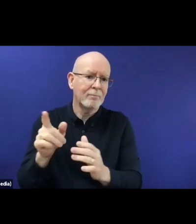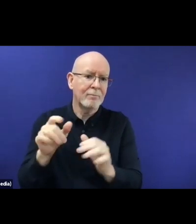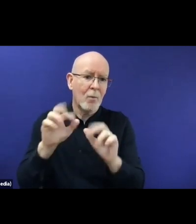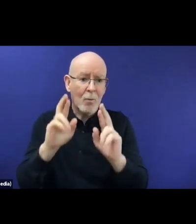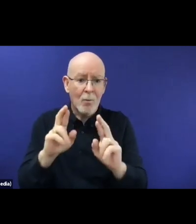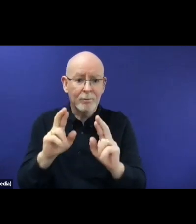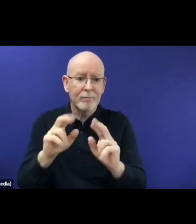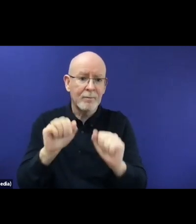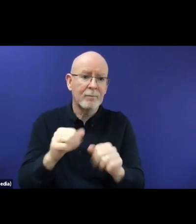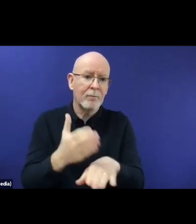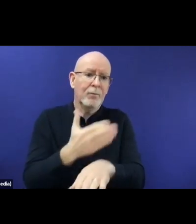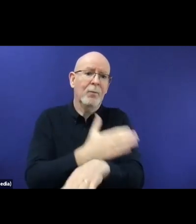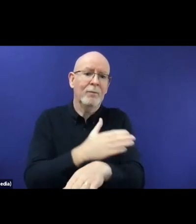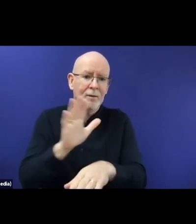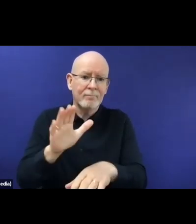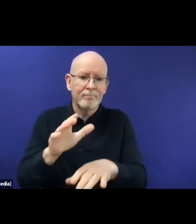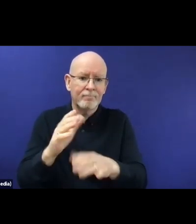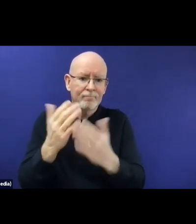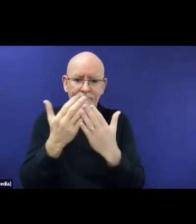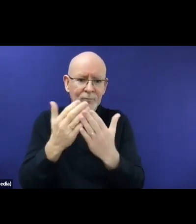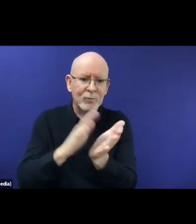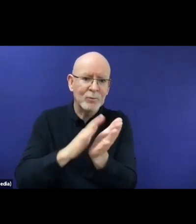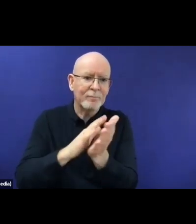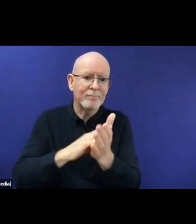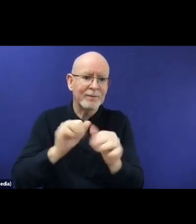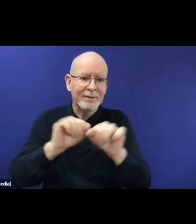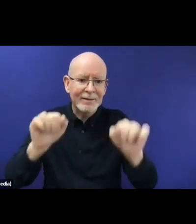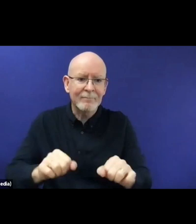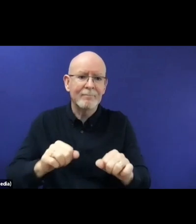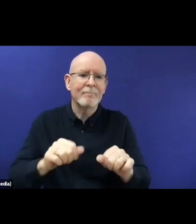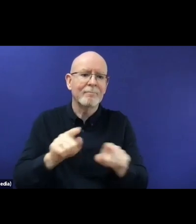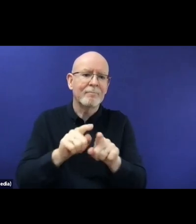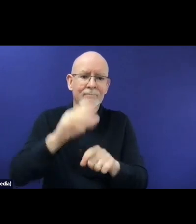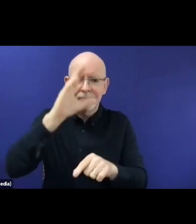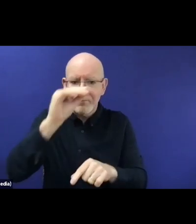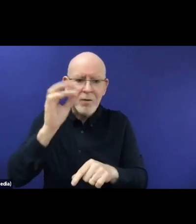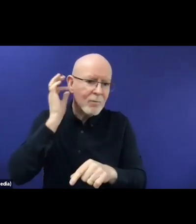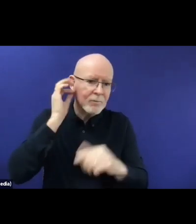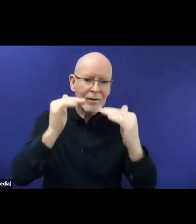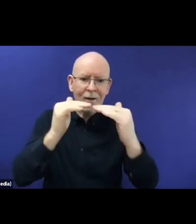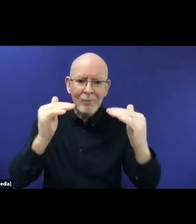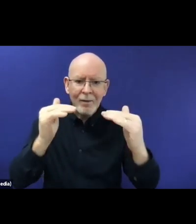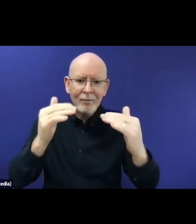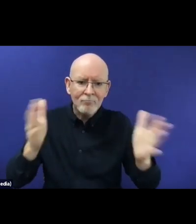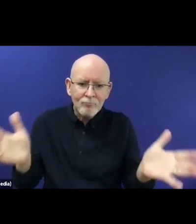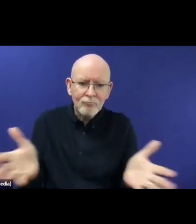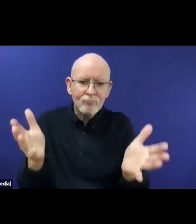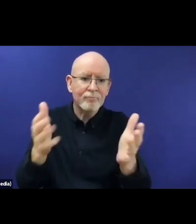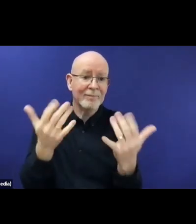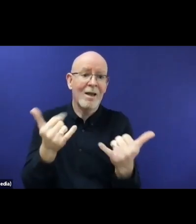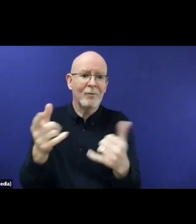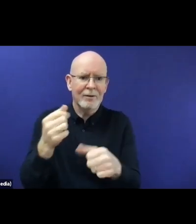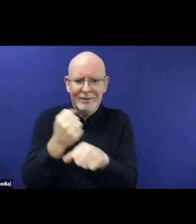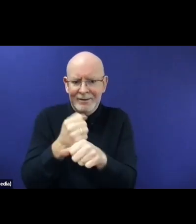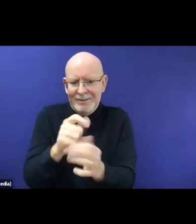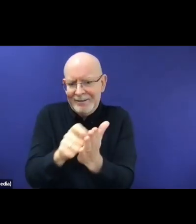first to Rossella. Rossella, the international protection of refugees has been UNHCR's mandate since